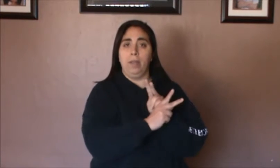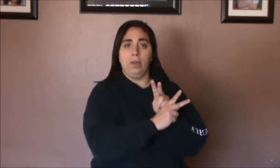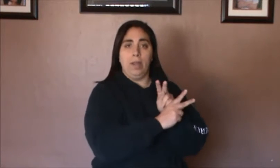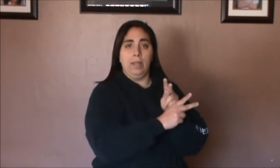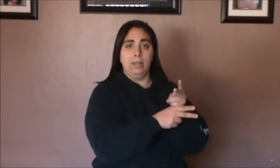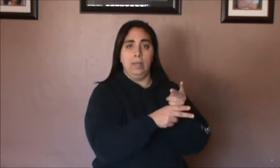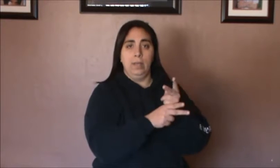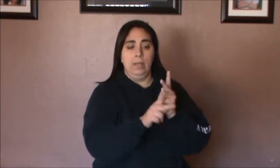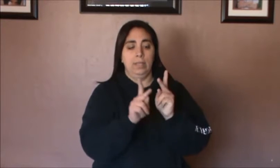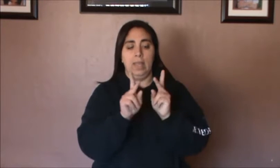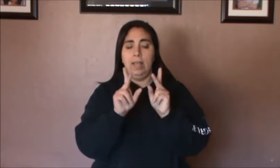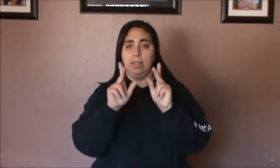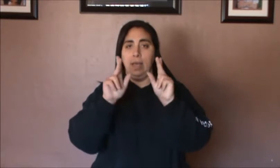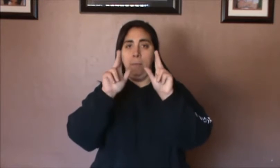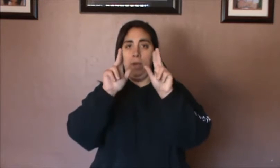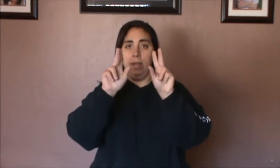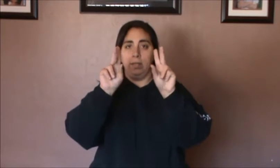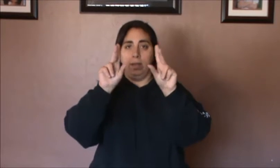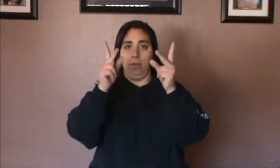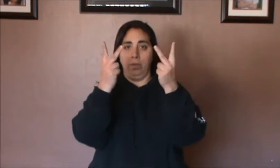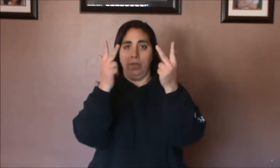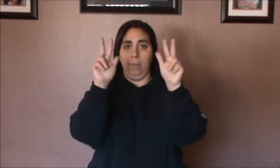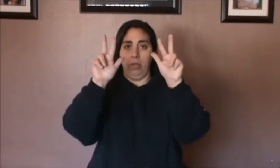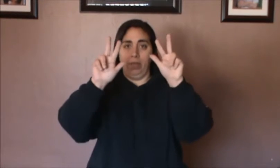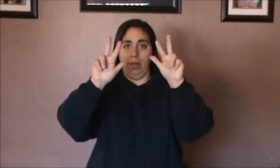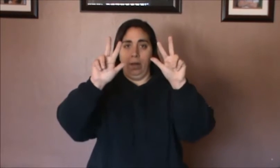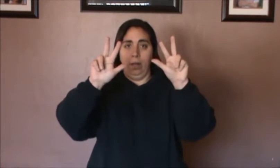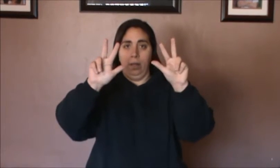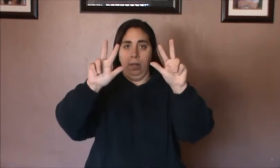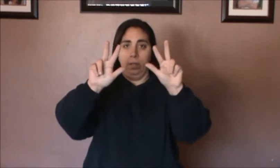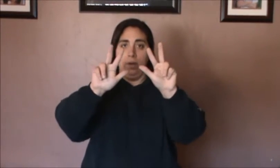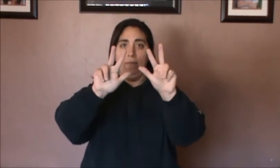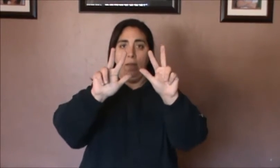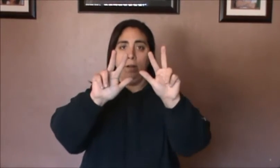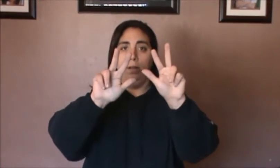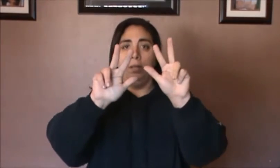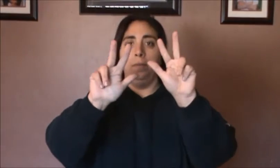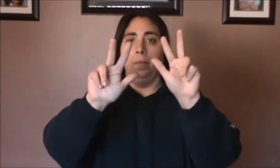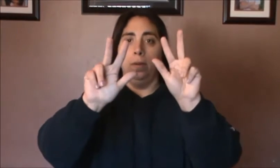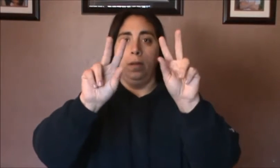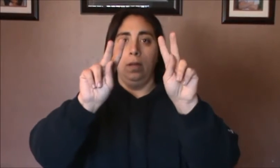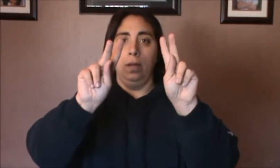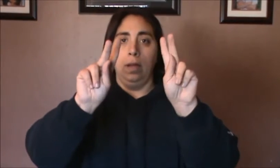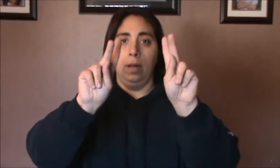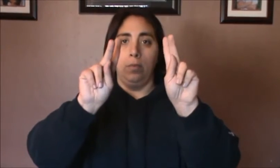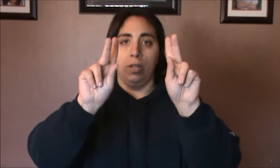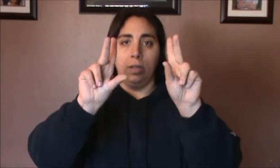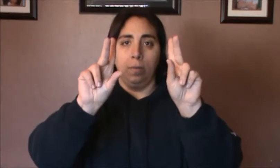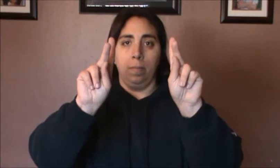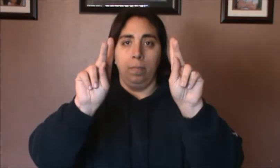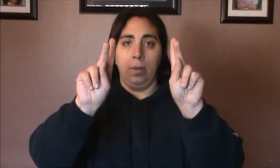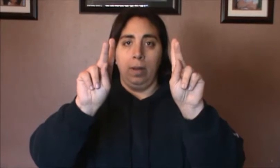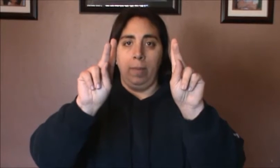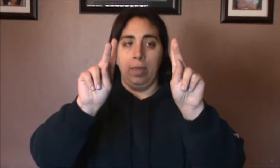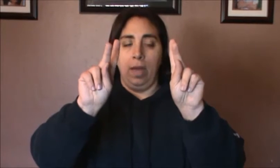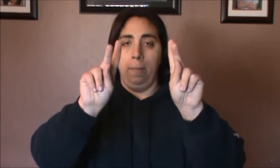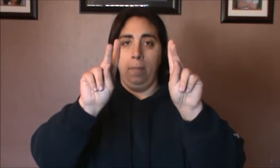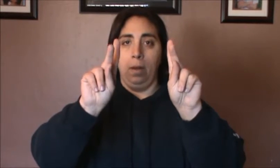your hands stay that same way. So you'll see I'm using 3 fingers, and I'm just putting my thumb on my